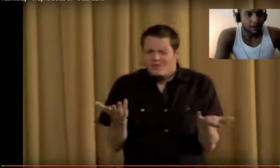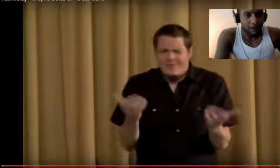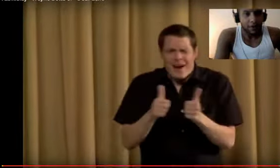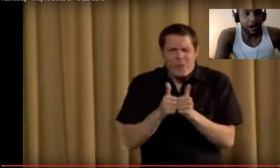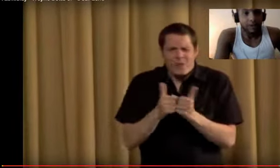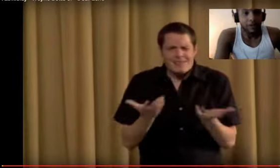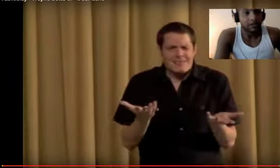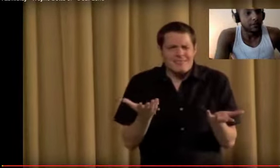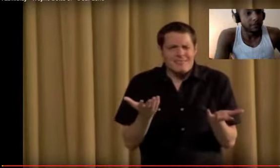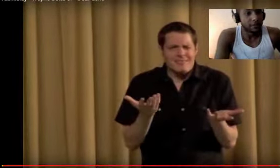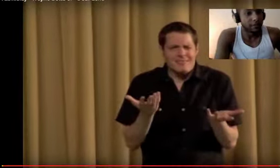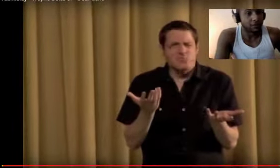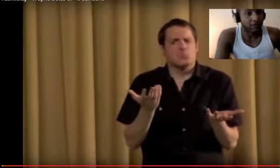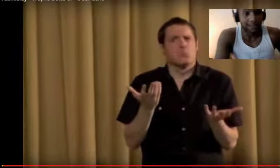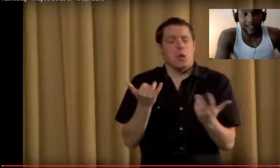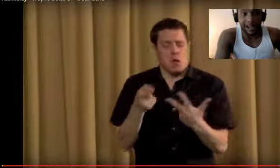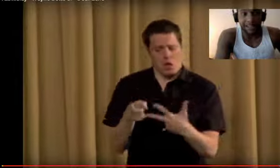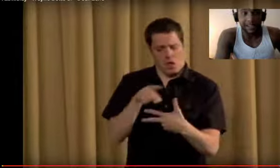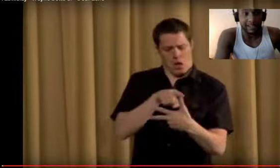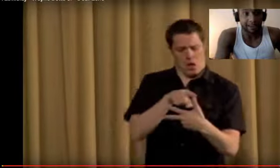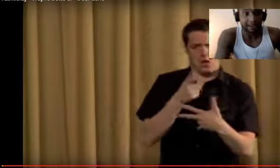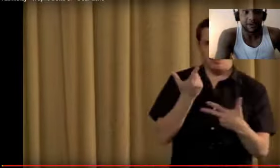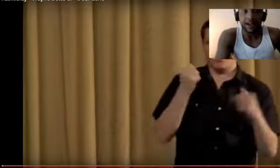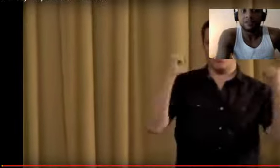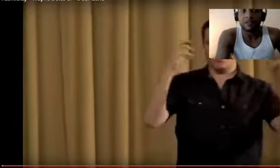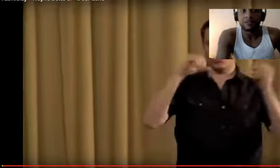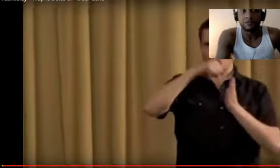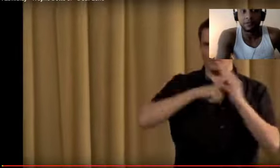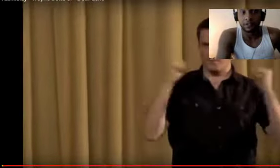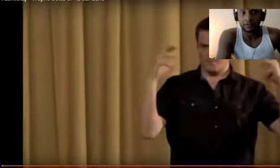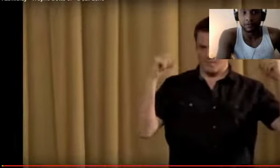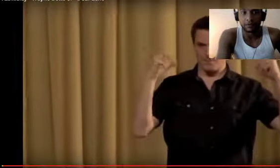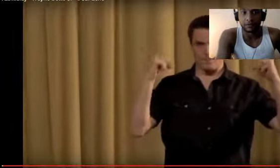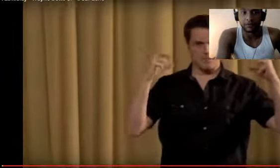Remember, I'm focusing on the visuals because I can't hear. So how do we use a voiceover?